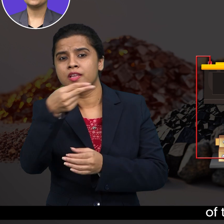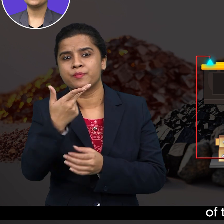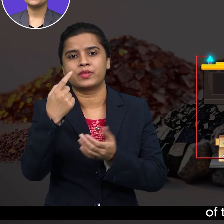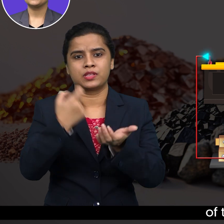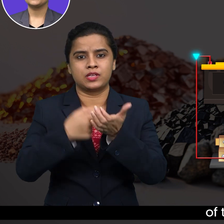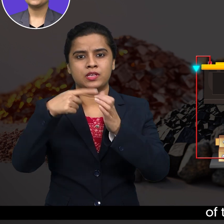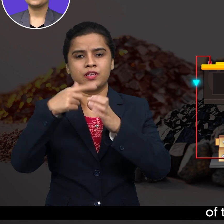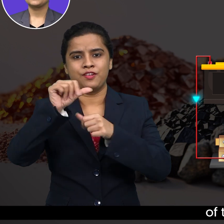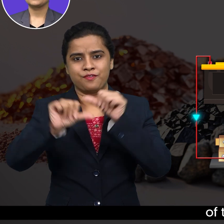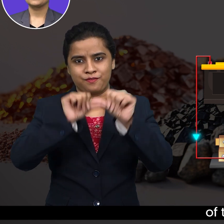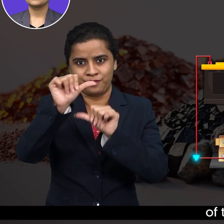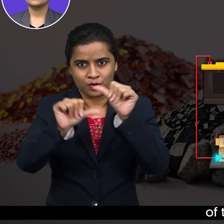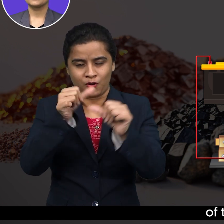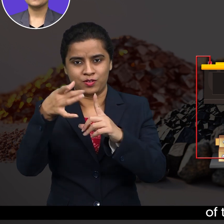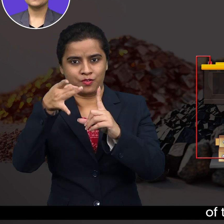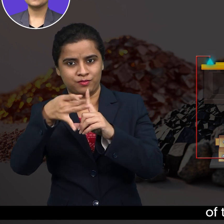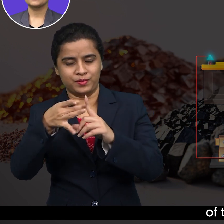metal.